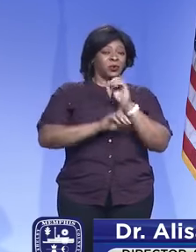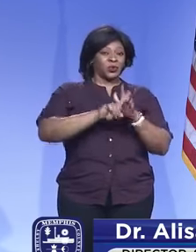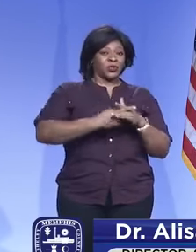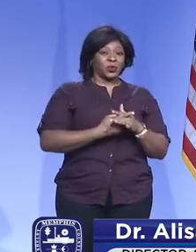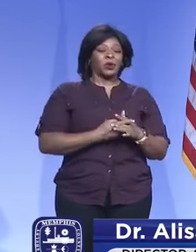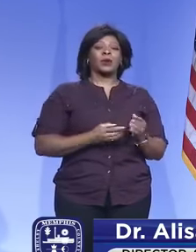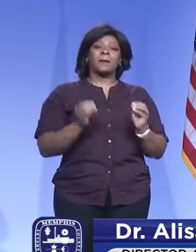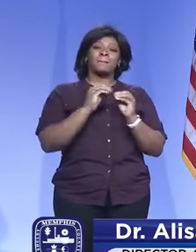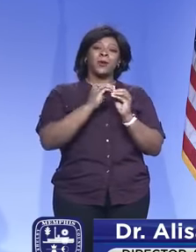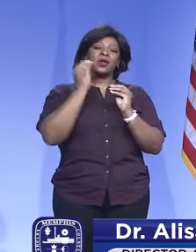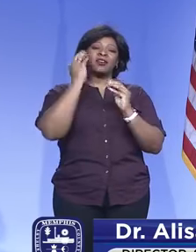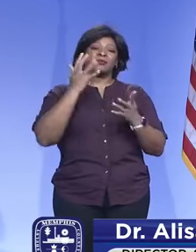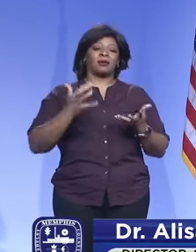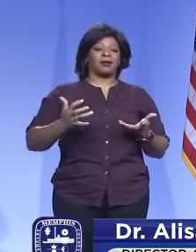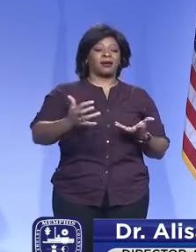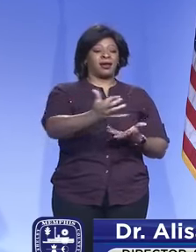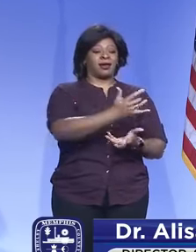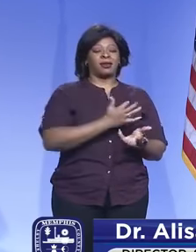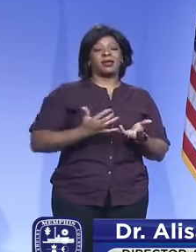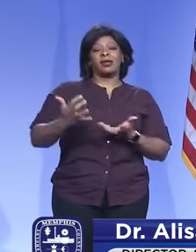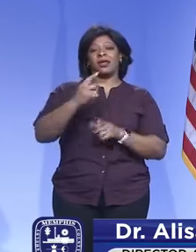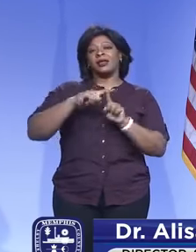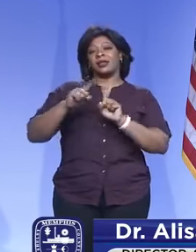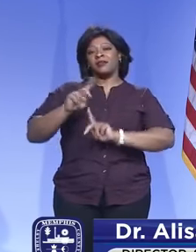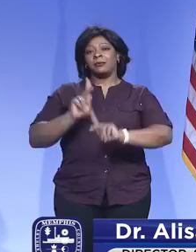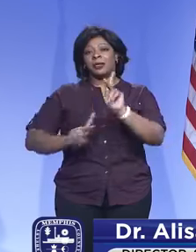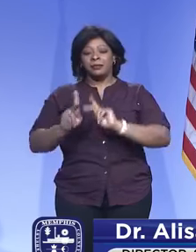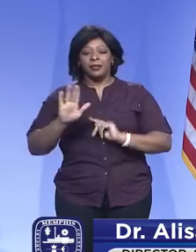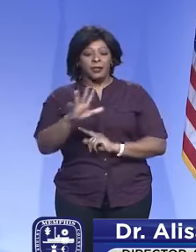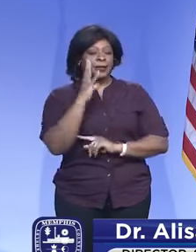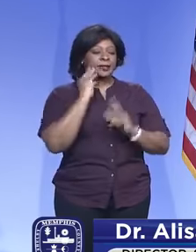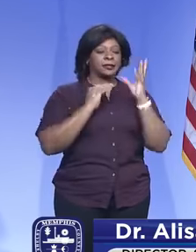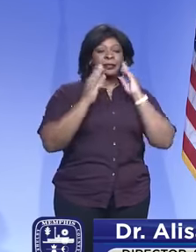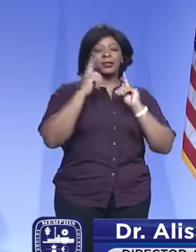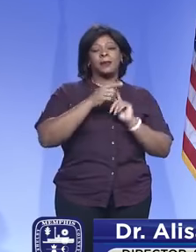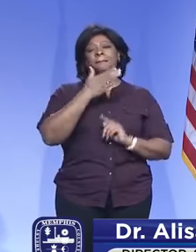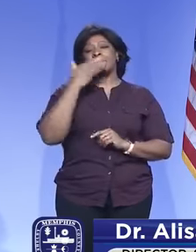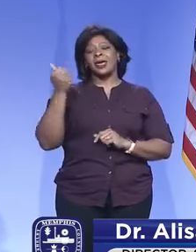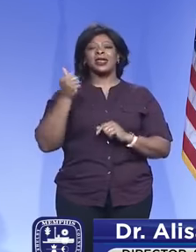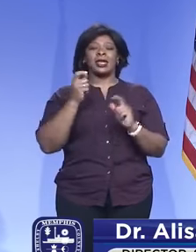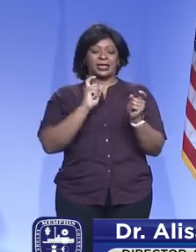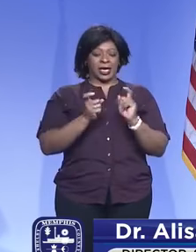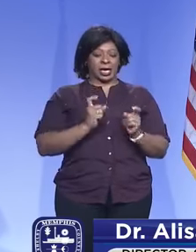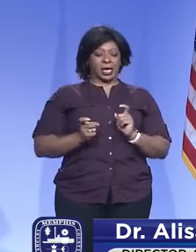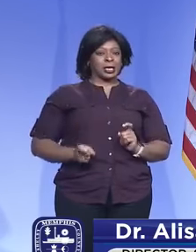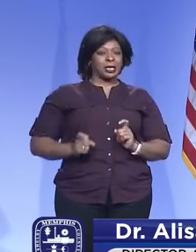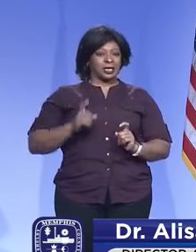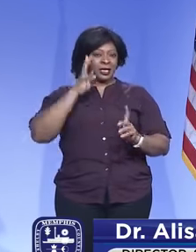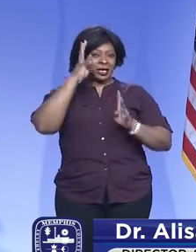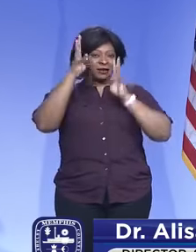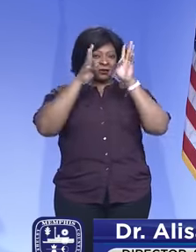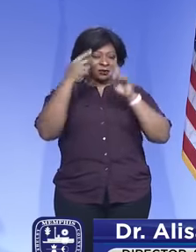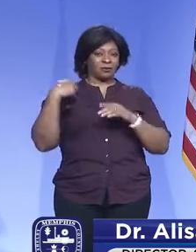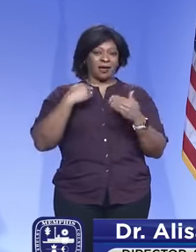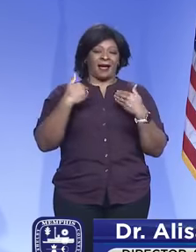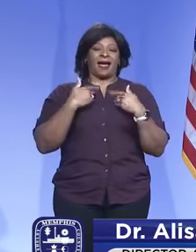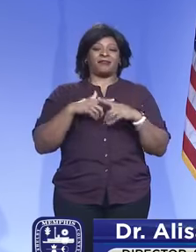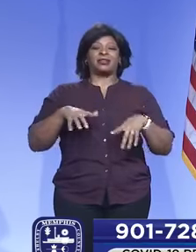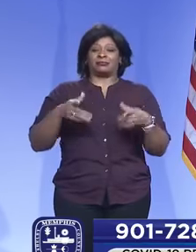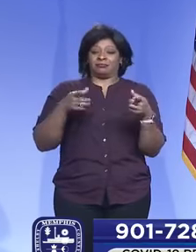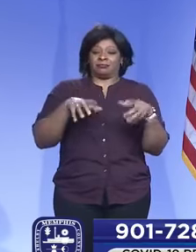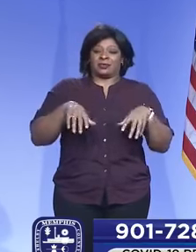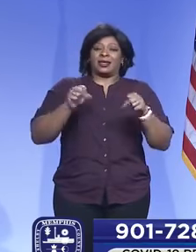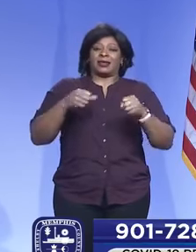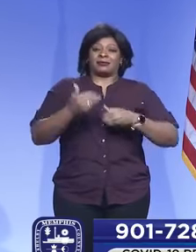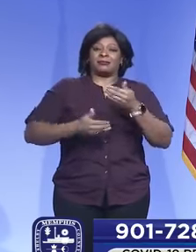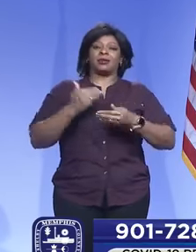gathering additional information from cases that would allow us to better tailor any interventions that we have to take locally.